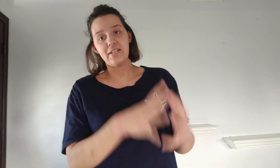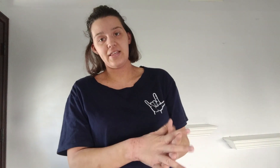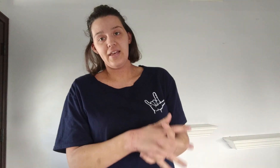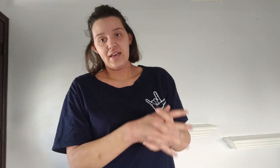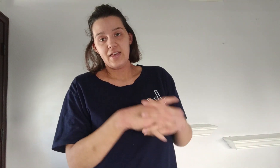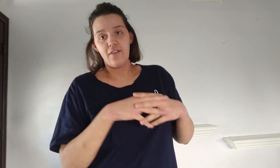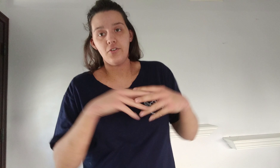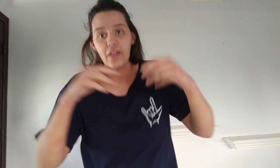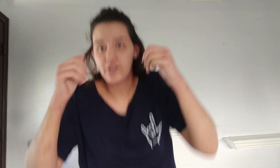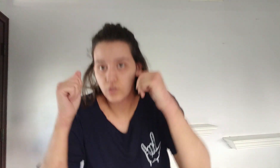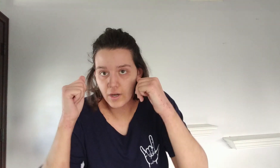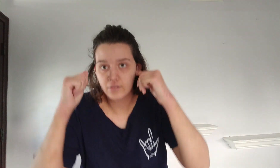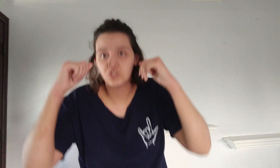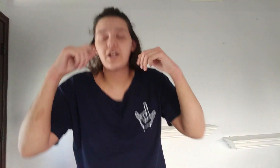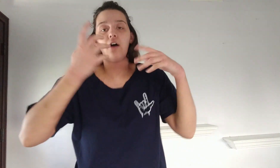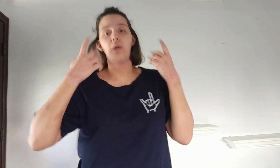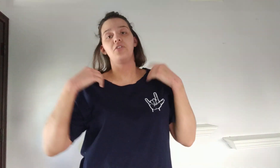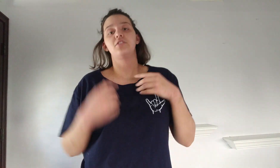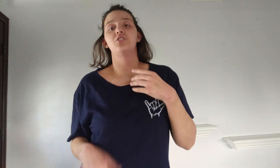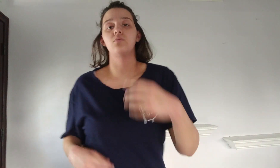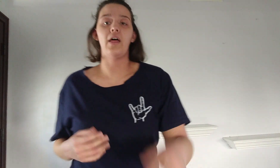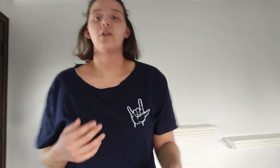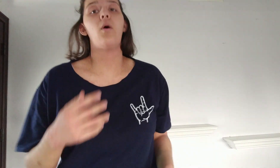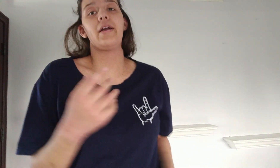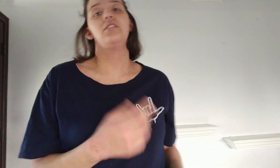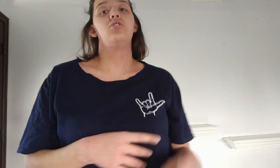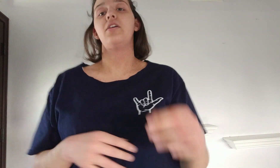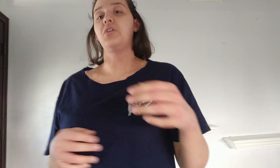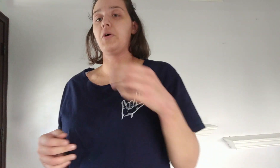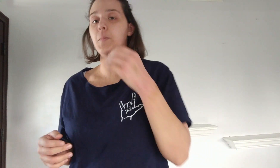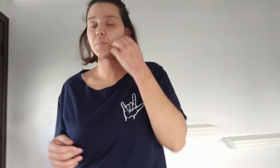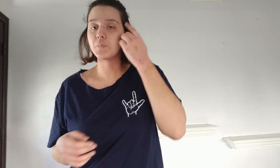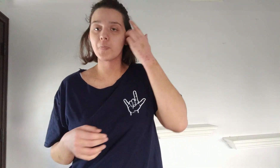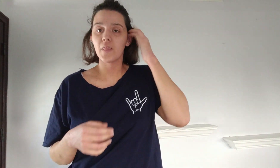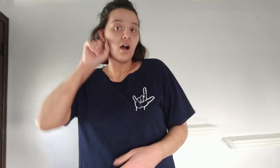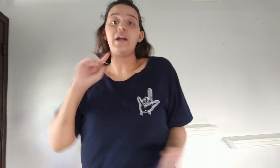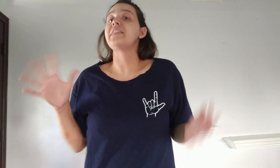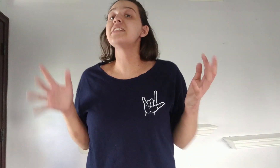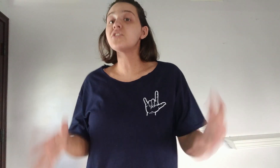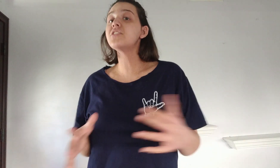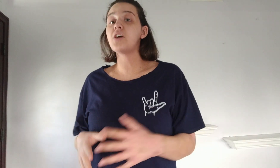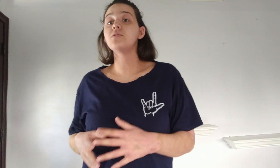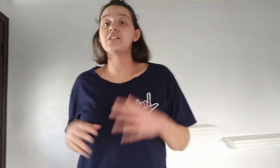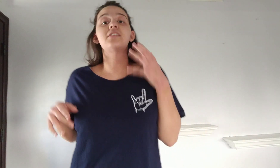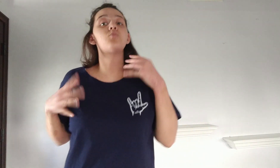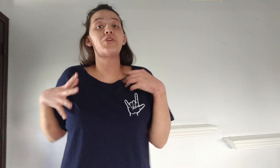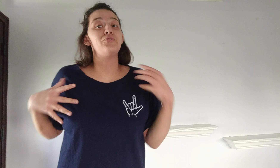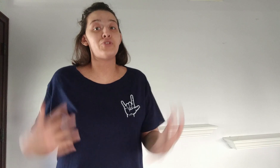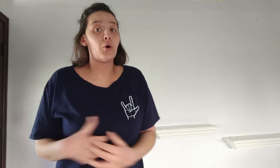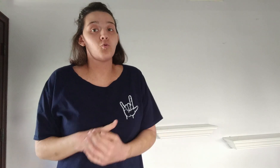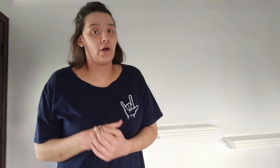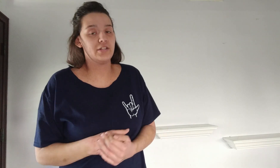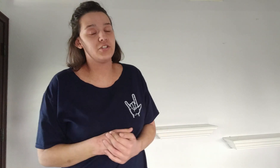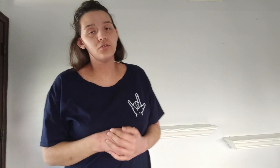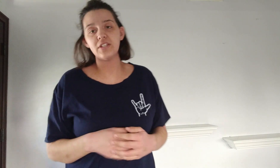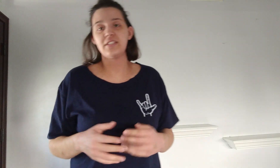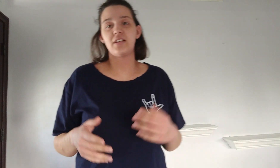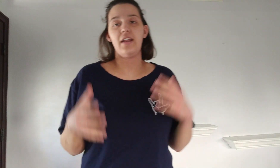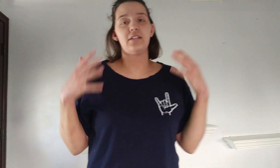distracting if you like crouch down rather than just like walking straight through. All right, these are the don'ts. This is what you don't want to do. This is kind of